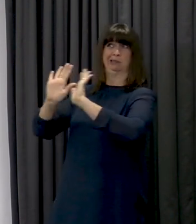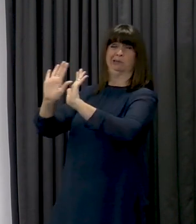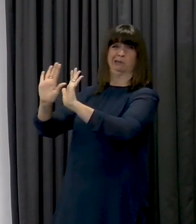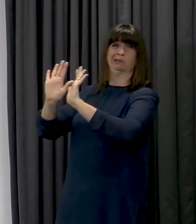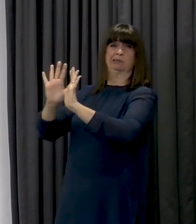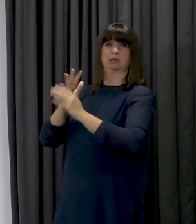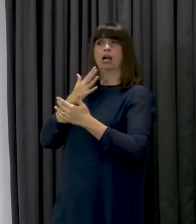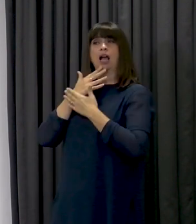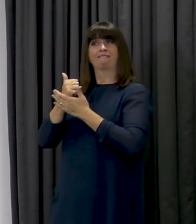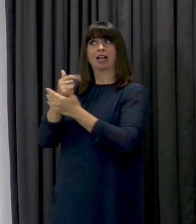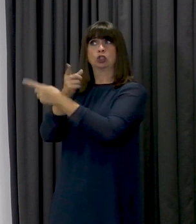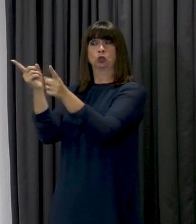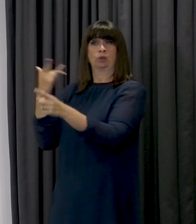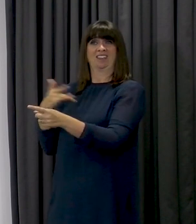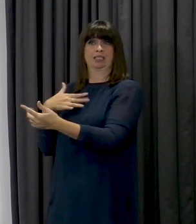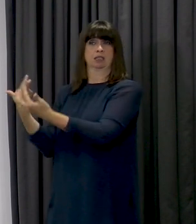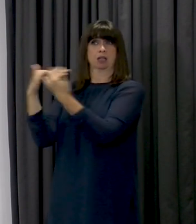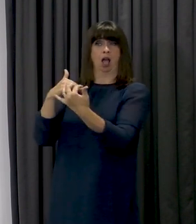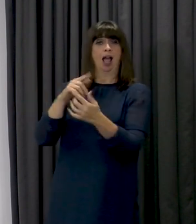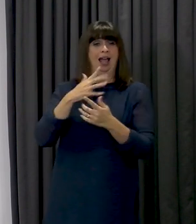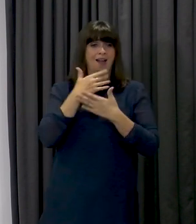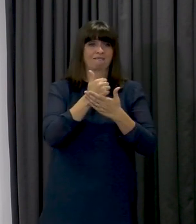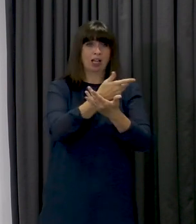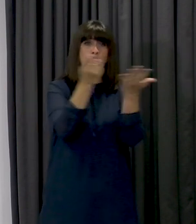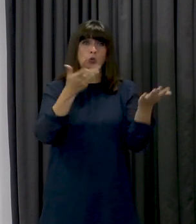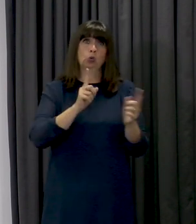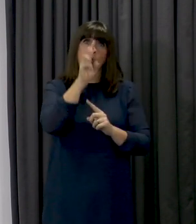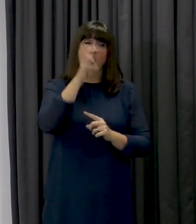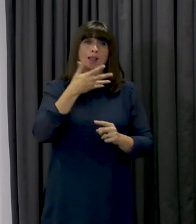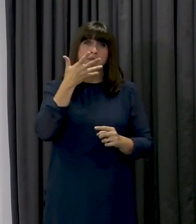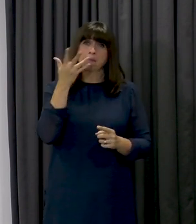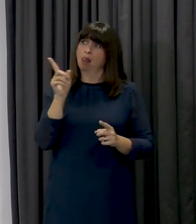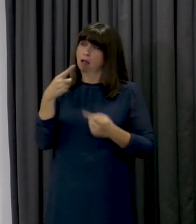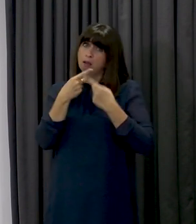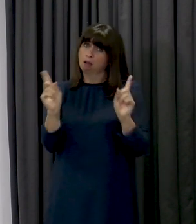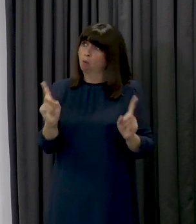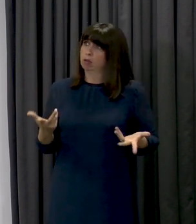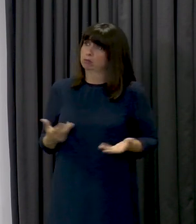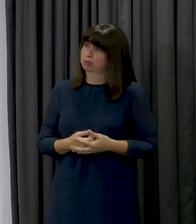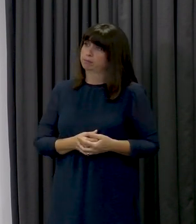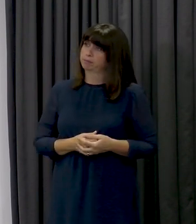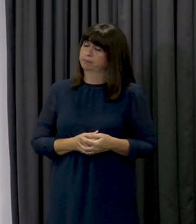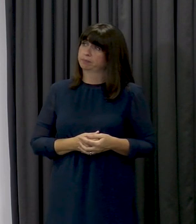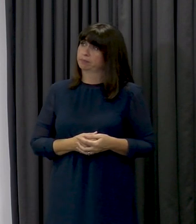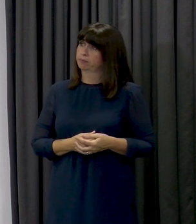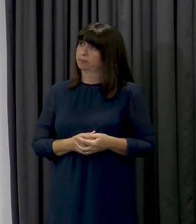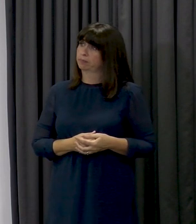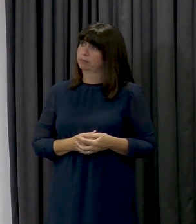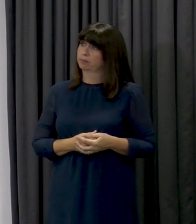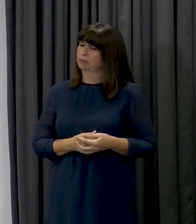for both visitors and the communities here that serve them? Well, dear Cavard, Gareth, first of all, to say that I